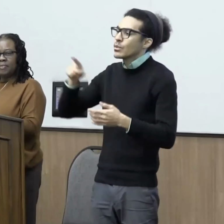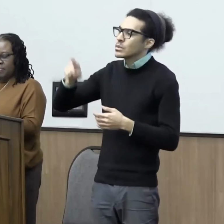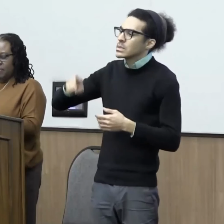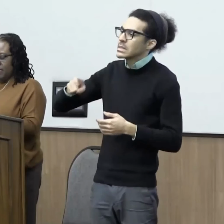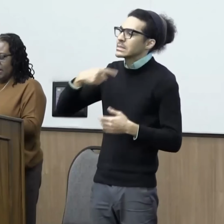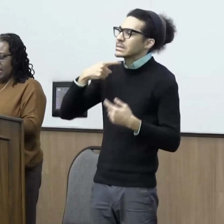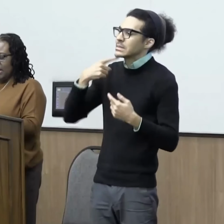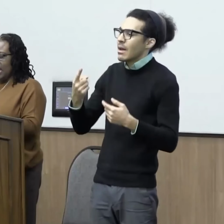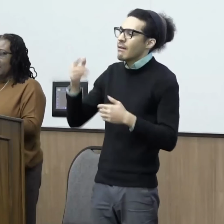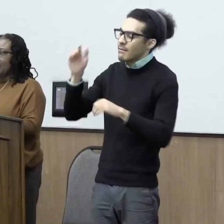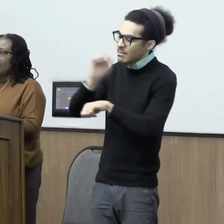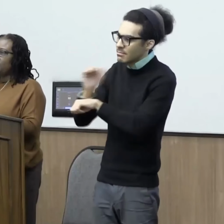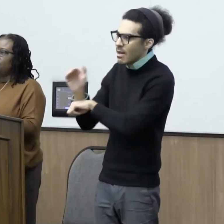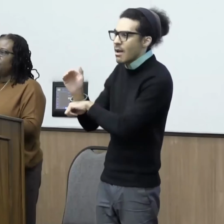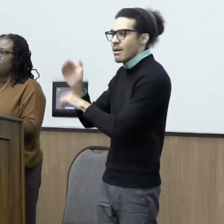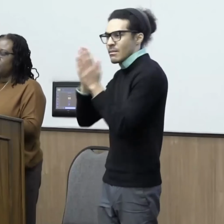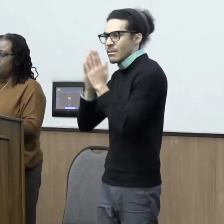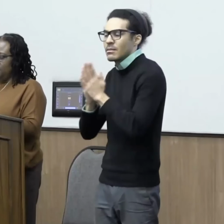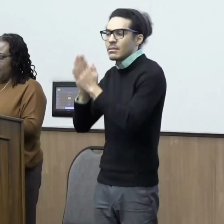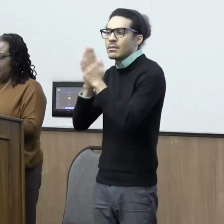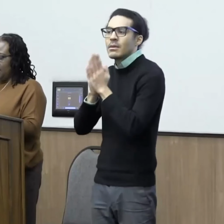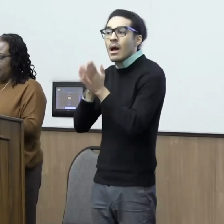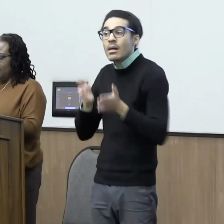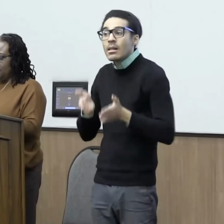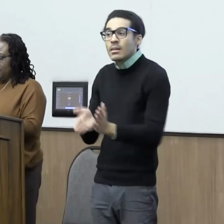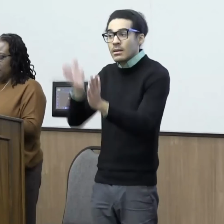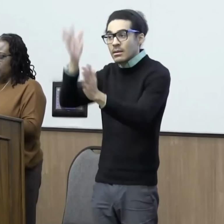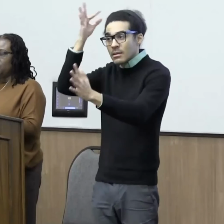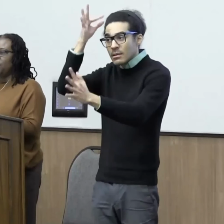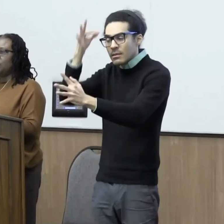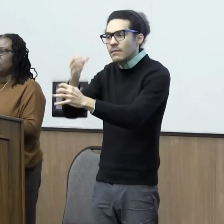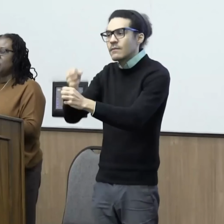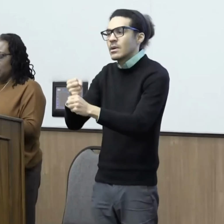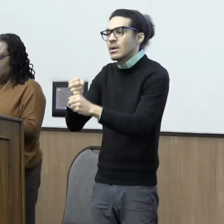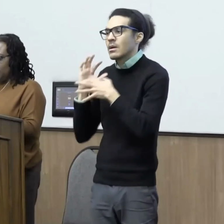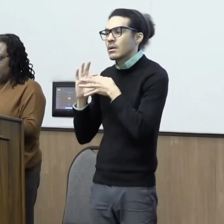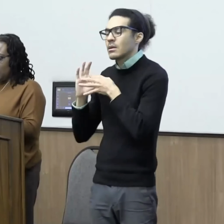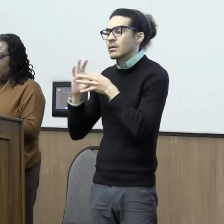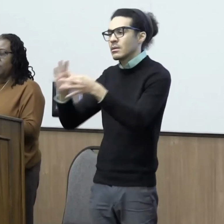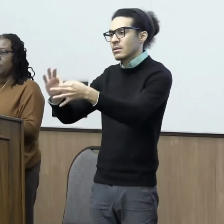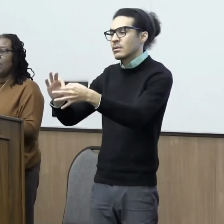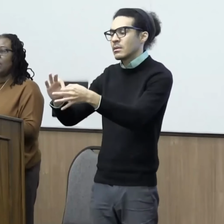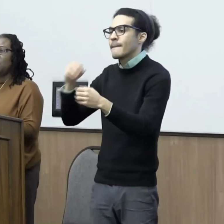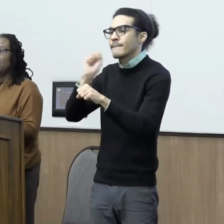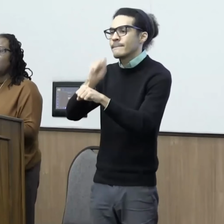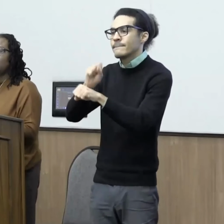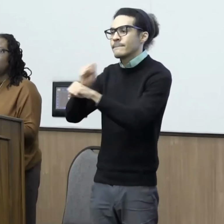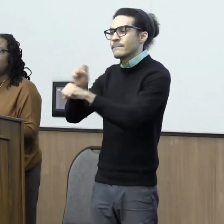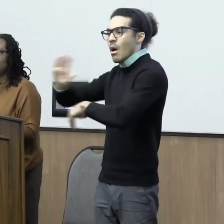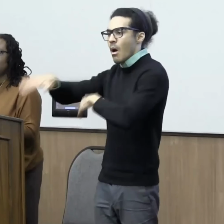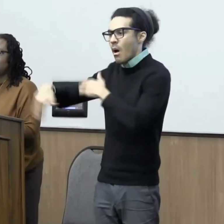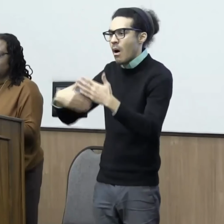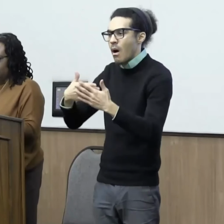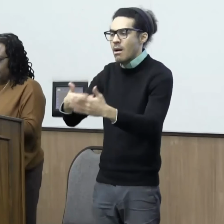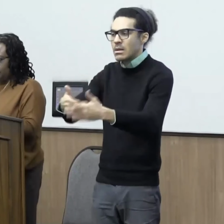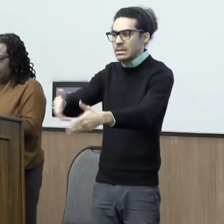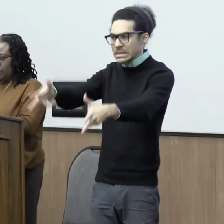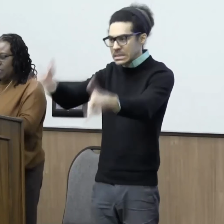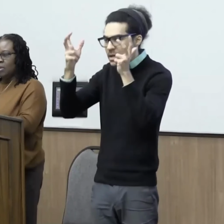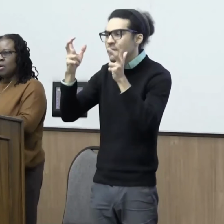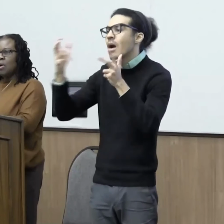prayer. And let faith be the bridge you build to overcome evil and welcome good.